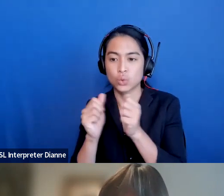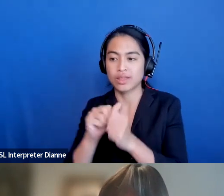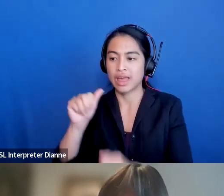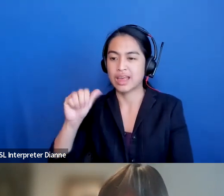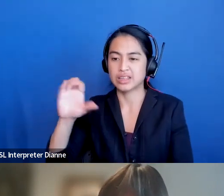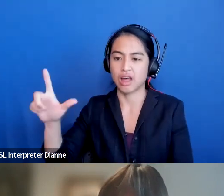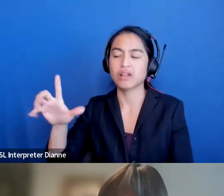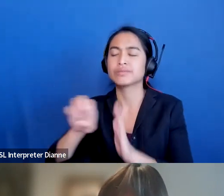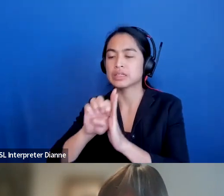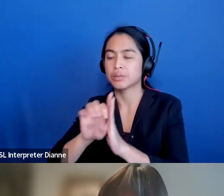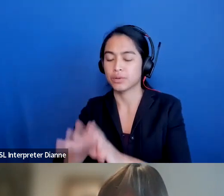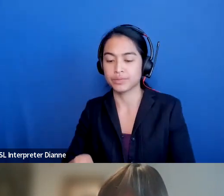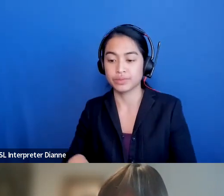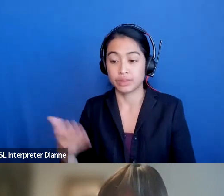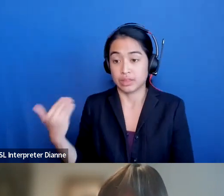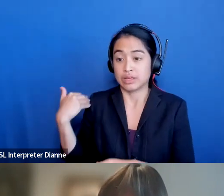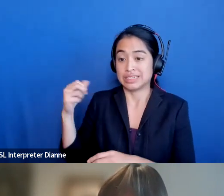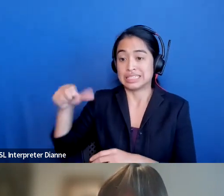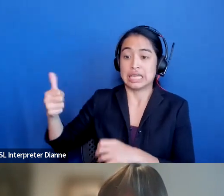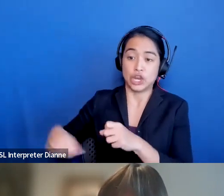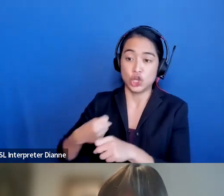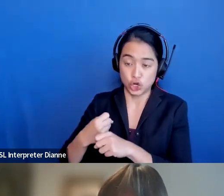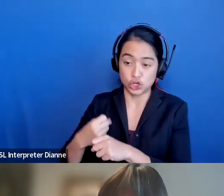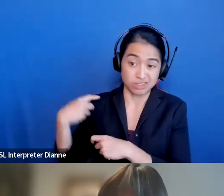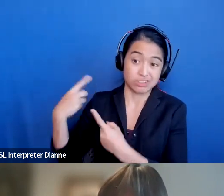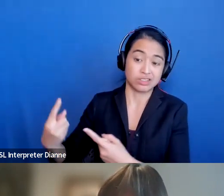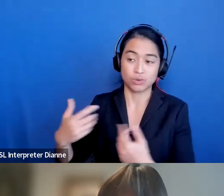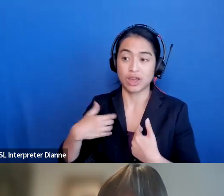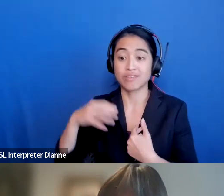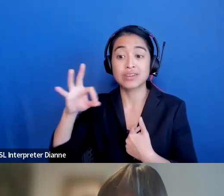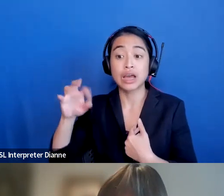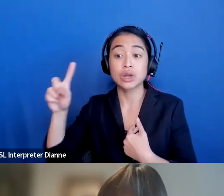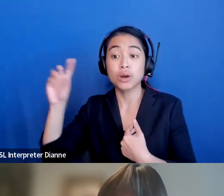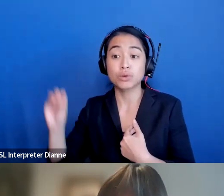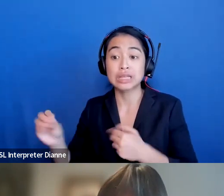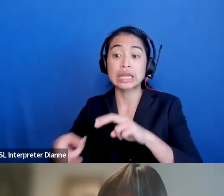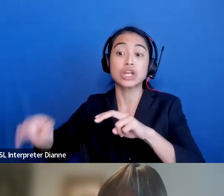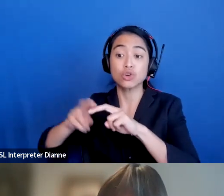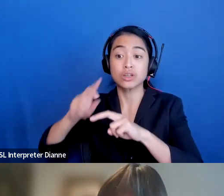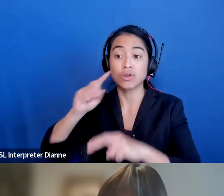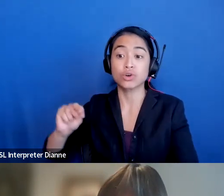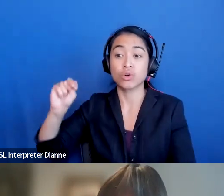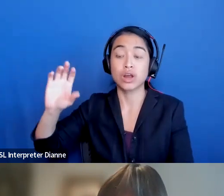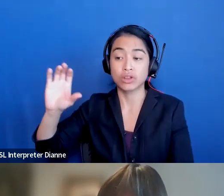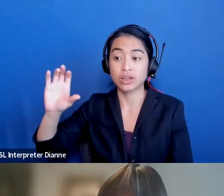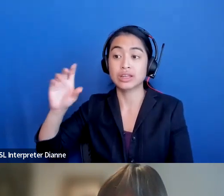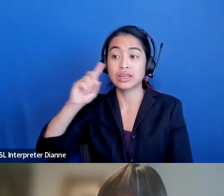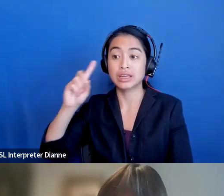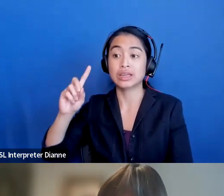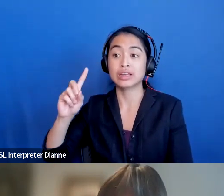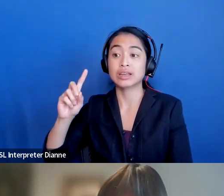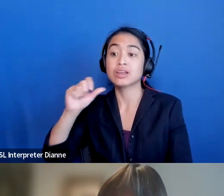For instance, in the past 10 years, we have had a 91% increase in North Carolina in